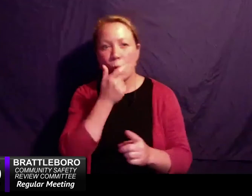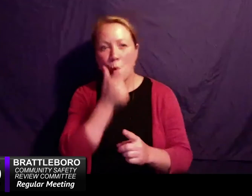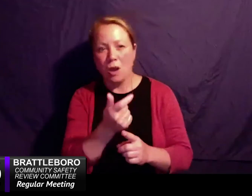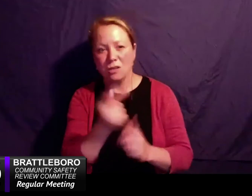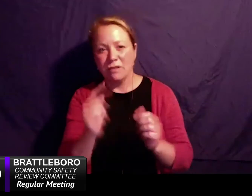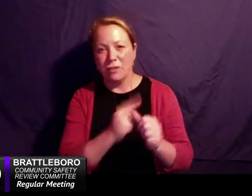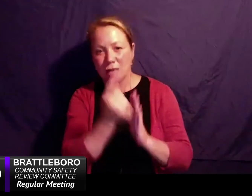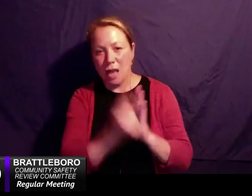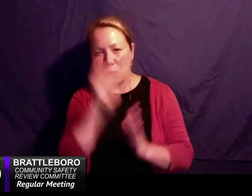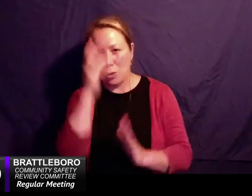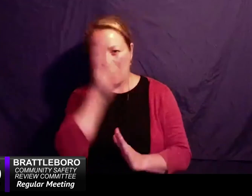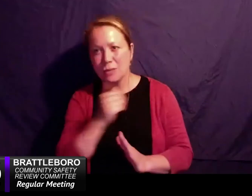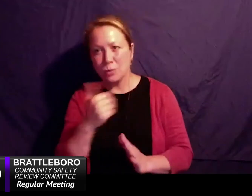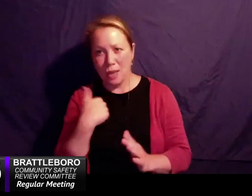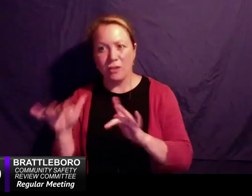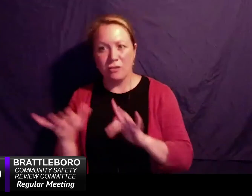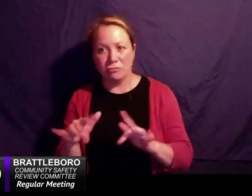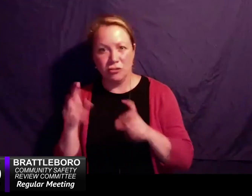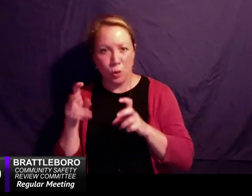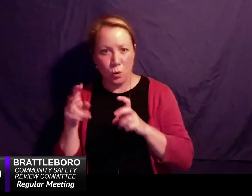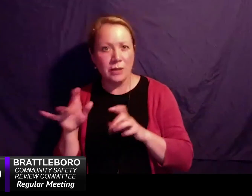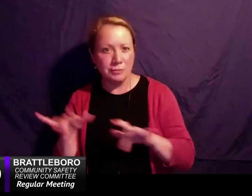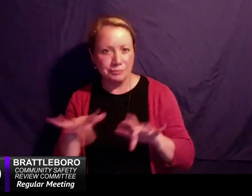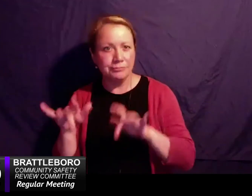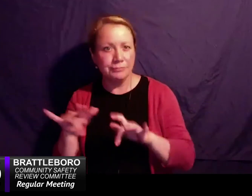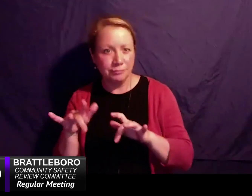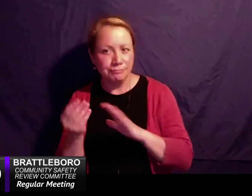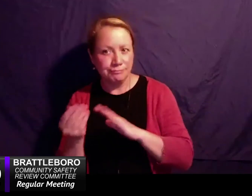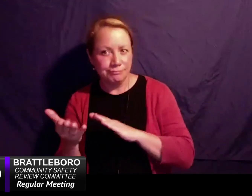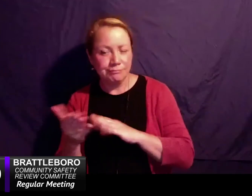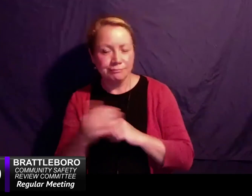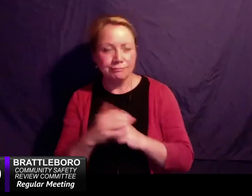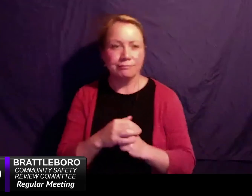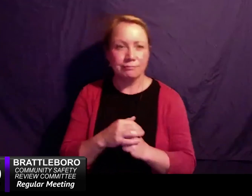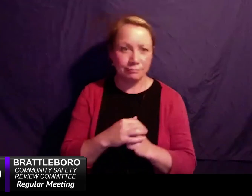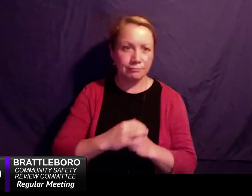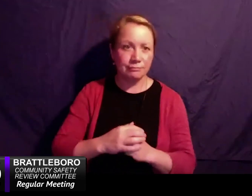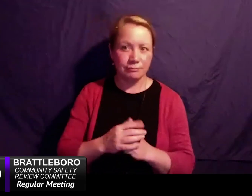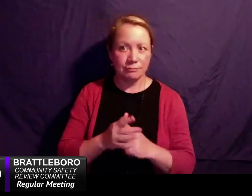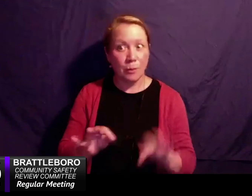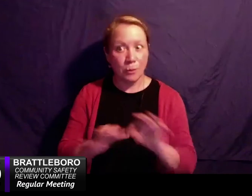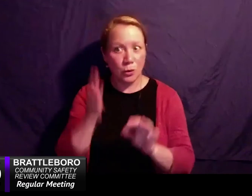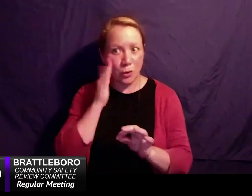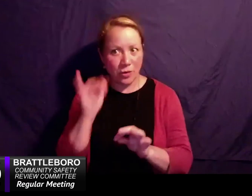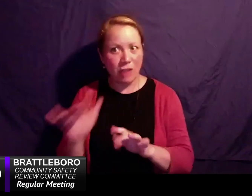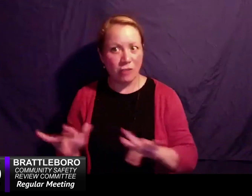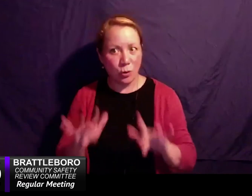possible. We're recording it. That's important for you to know too, that this meeting is being recorded.